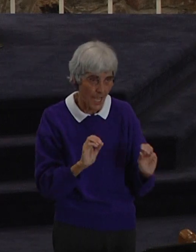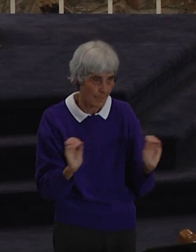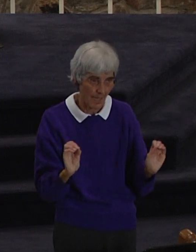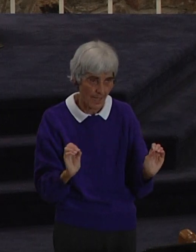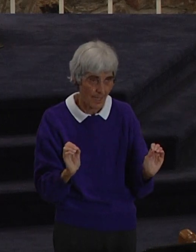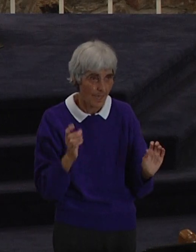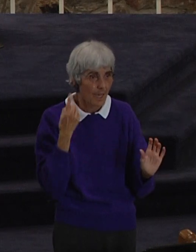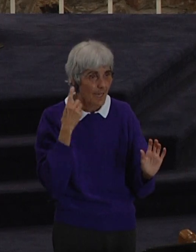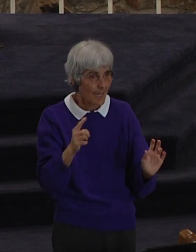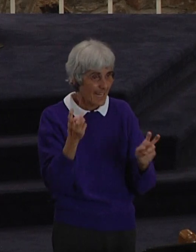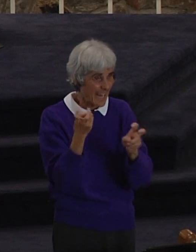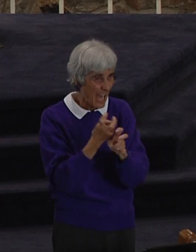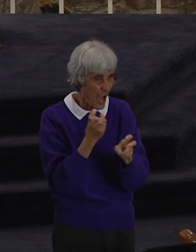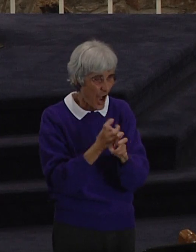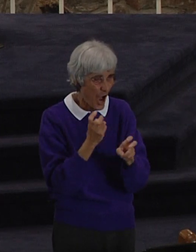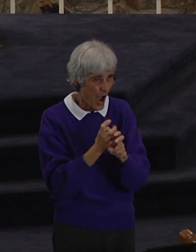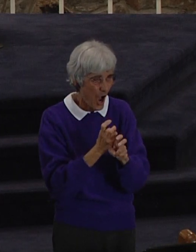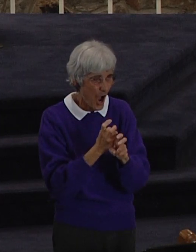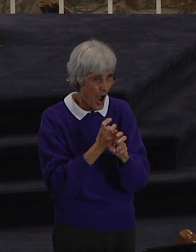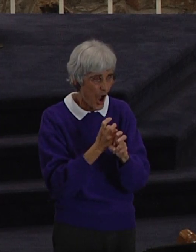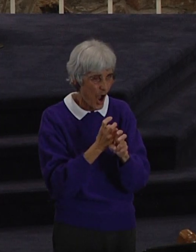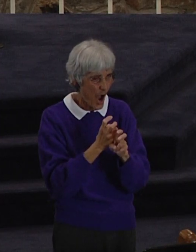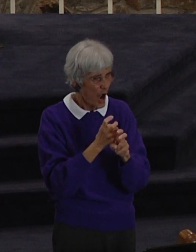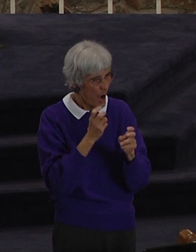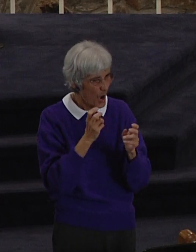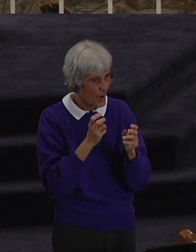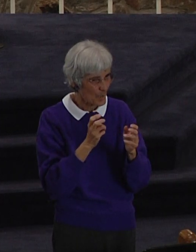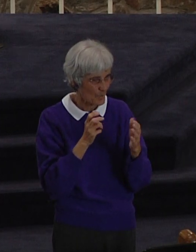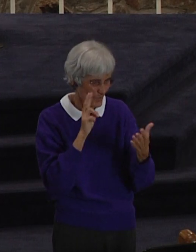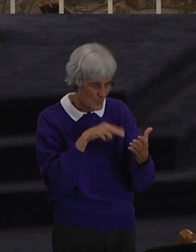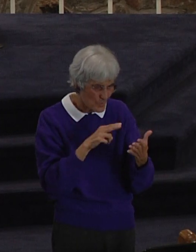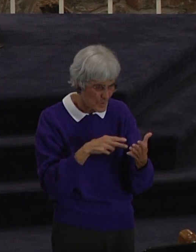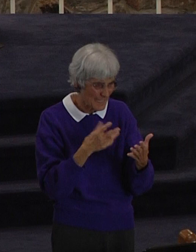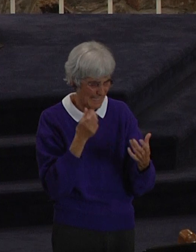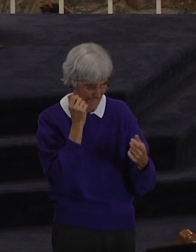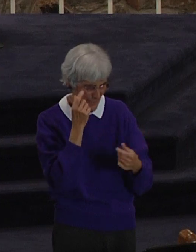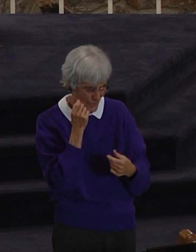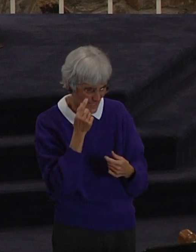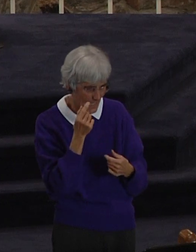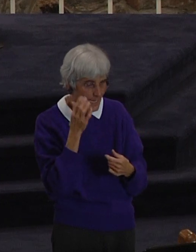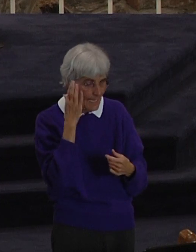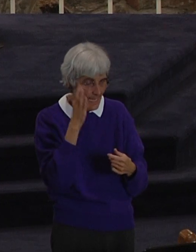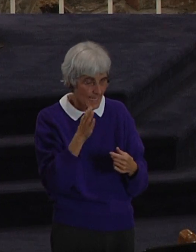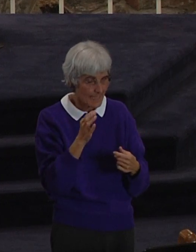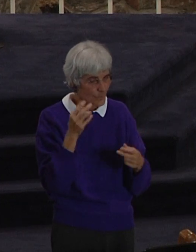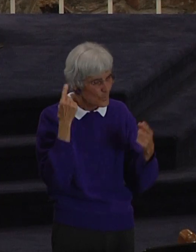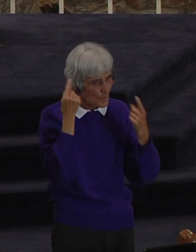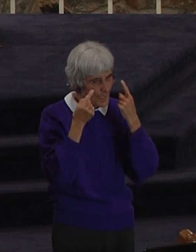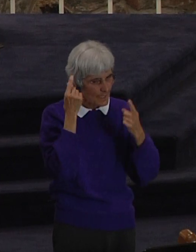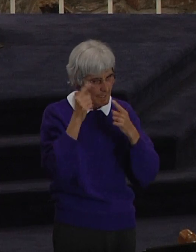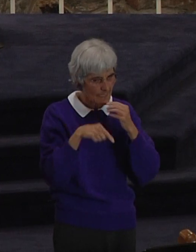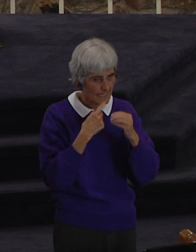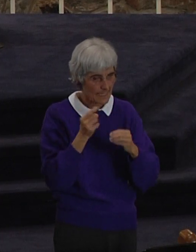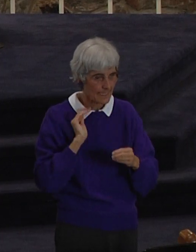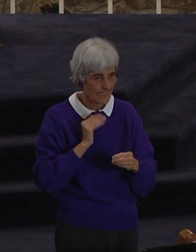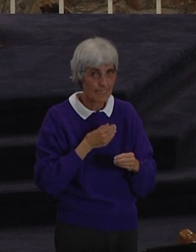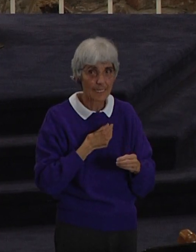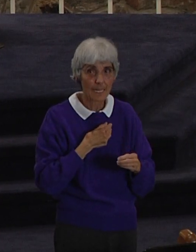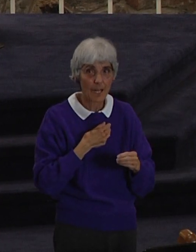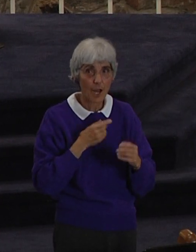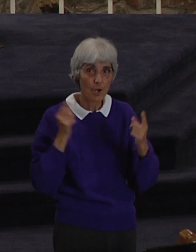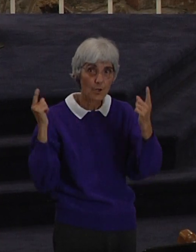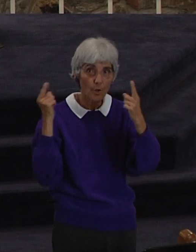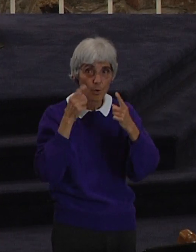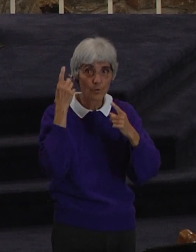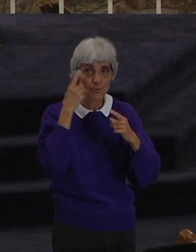a difficult passage for us to look at. And especially as we consider our sermon